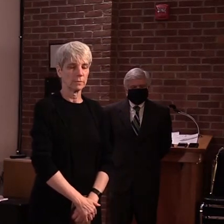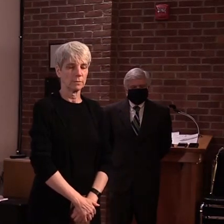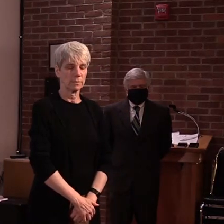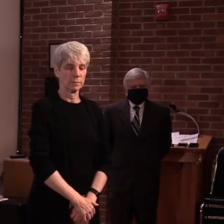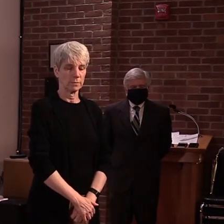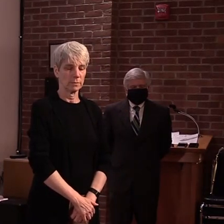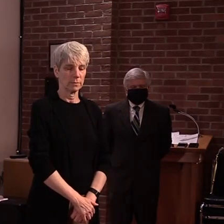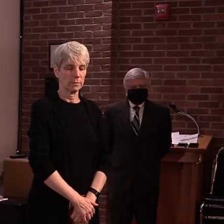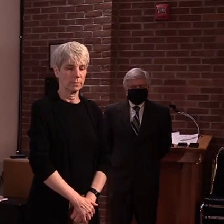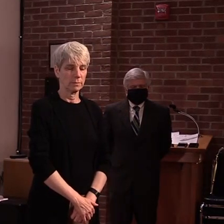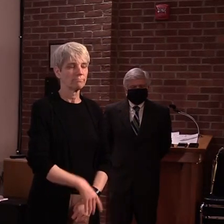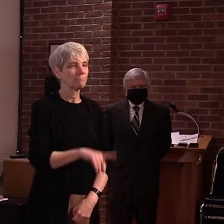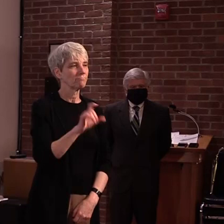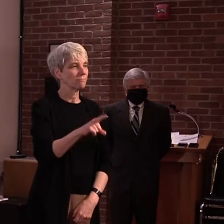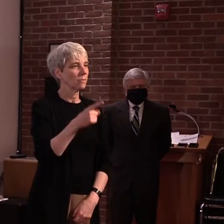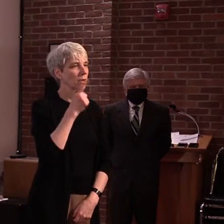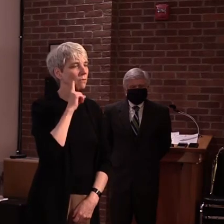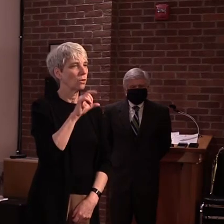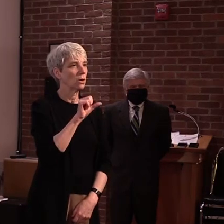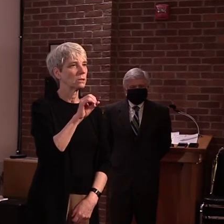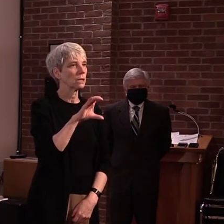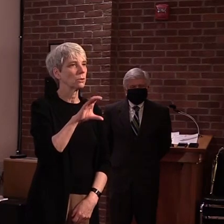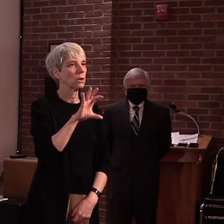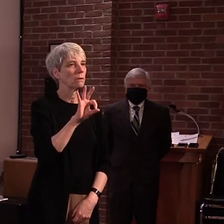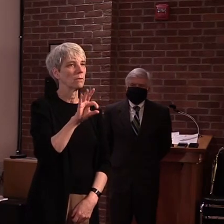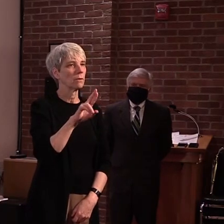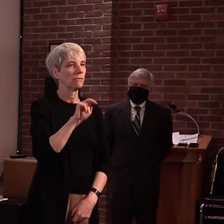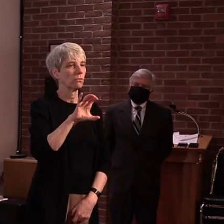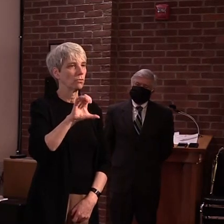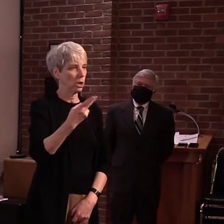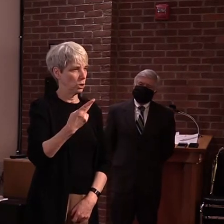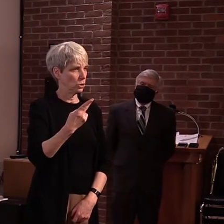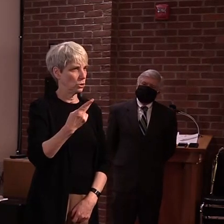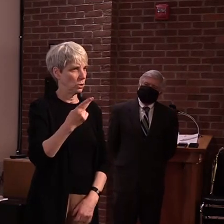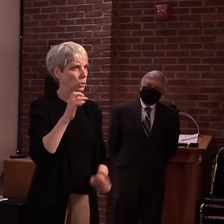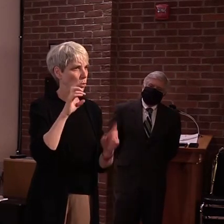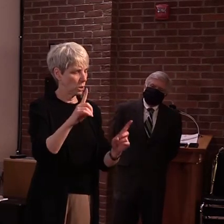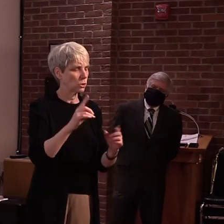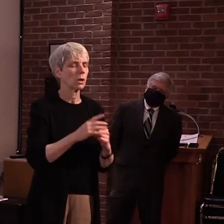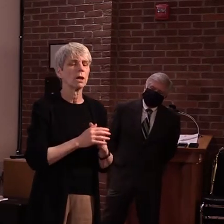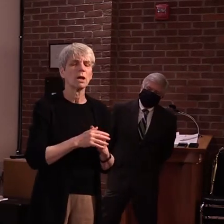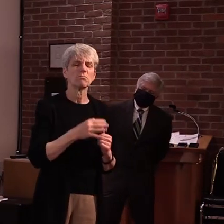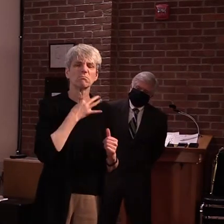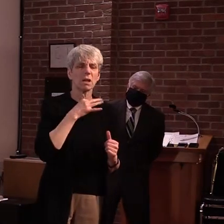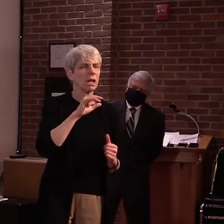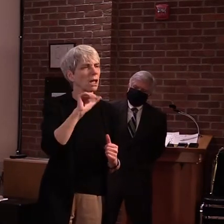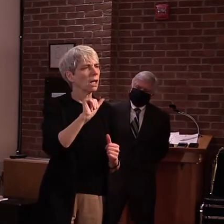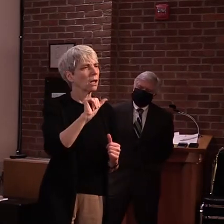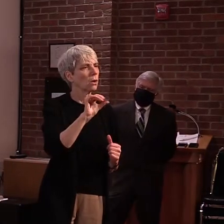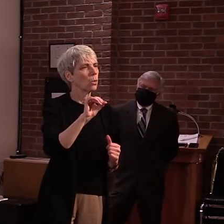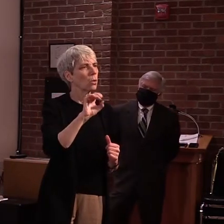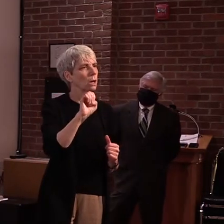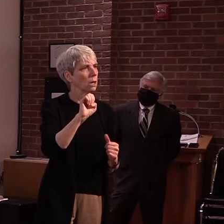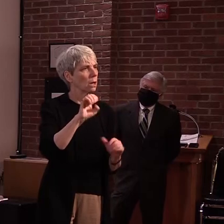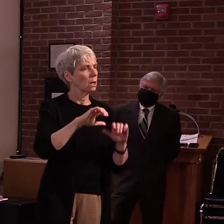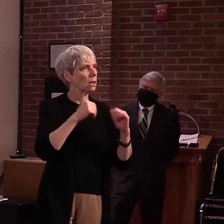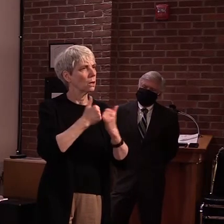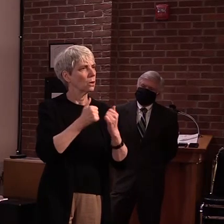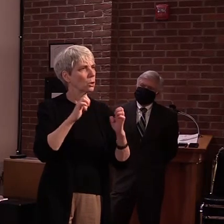My question is for Secretary French. So we're just wondering if the Agency of Education has a plan yet for when high